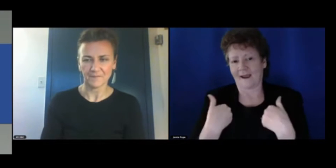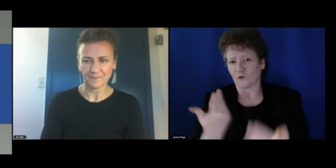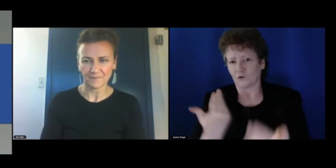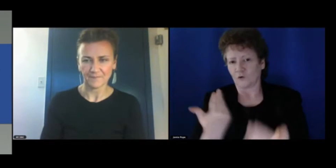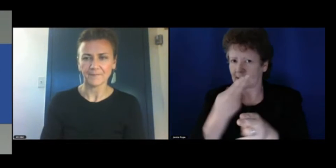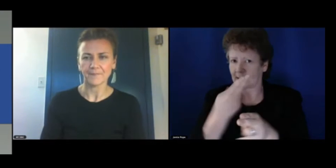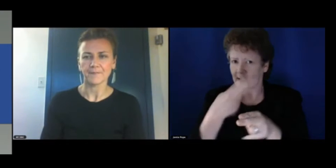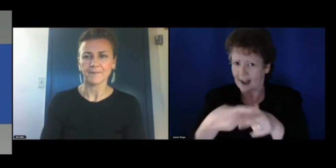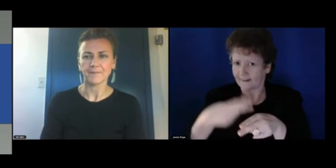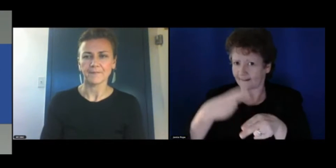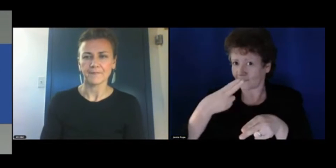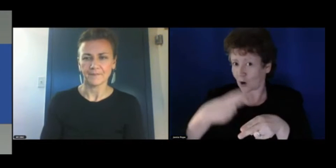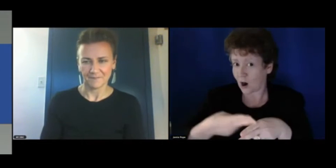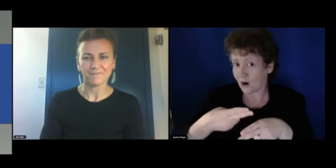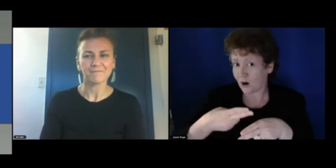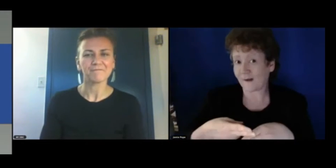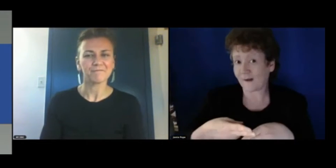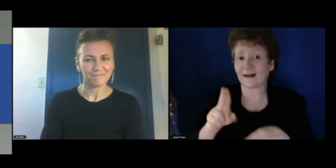deafblind.